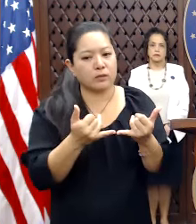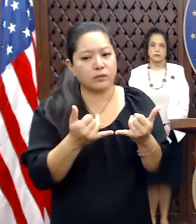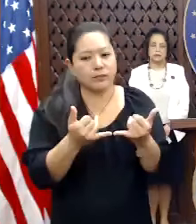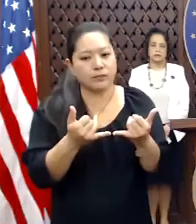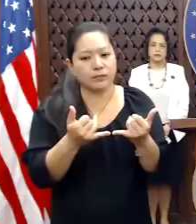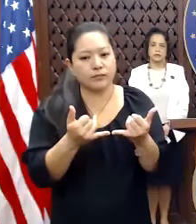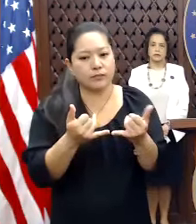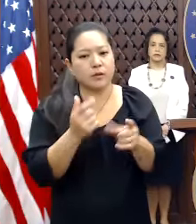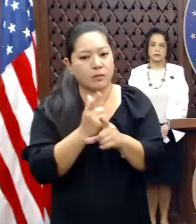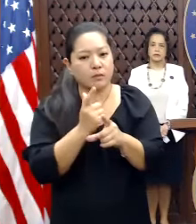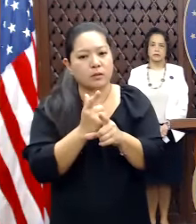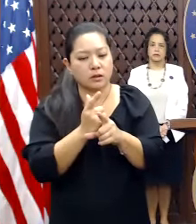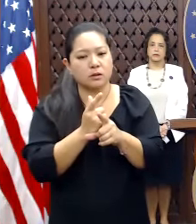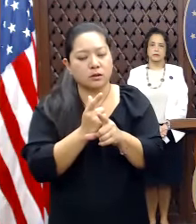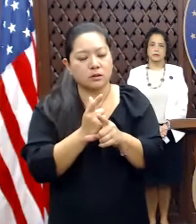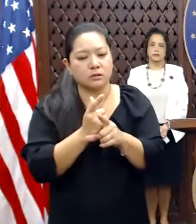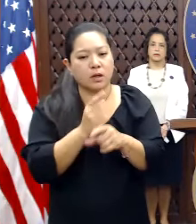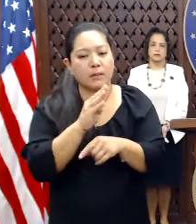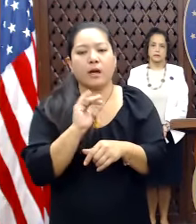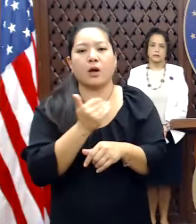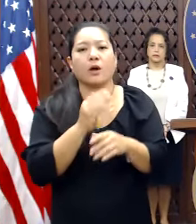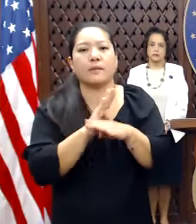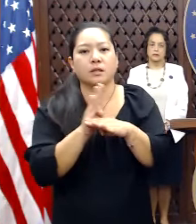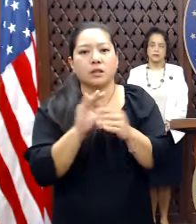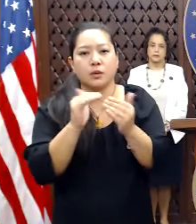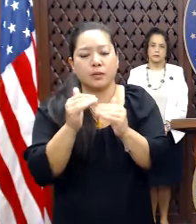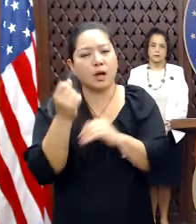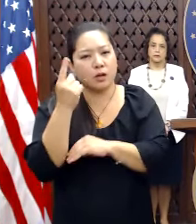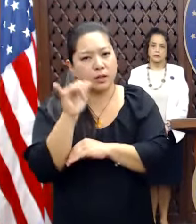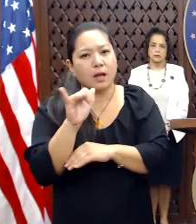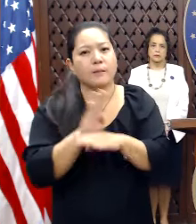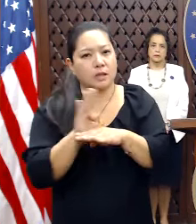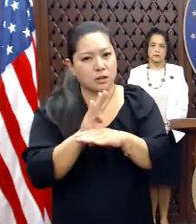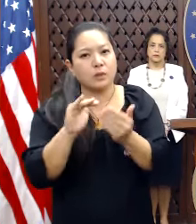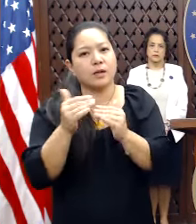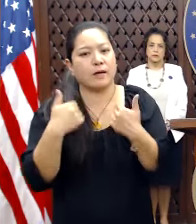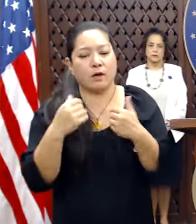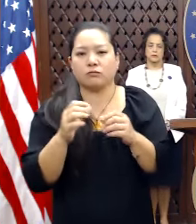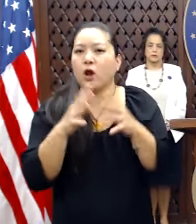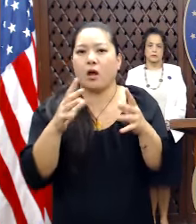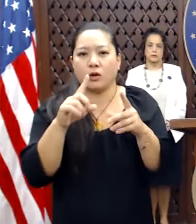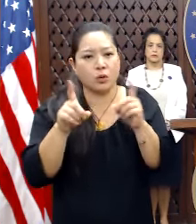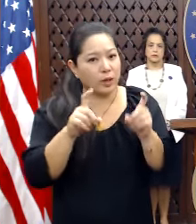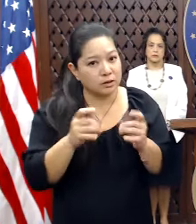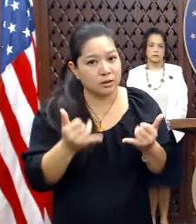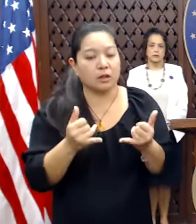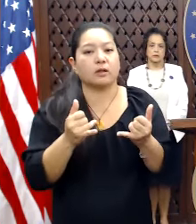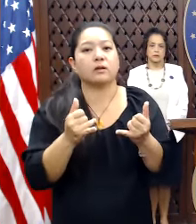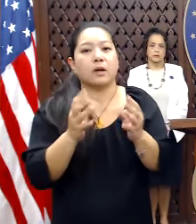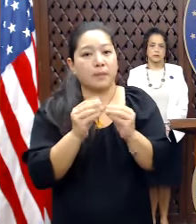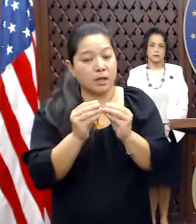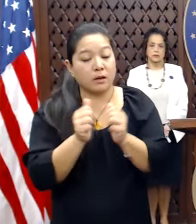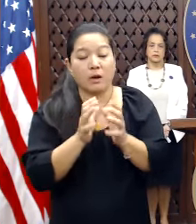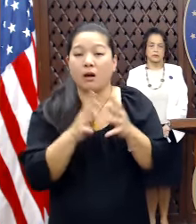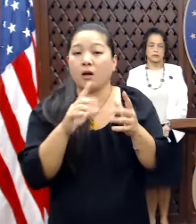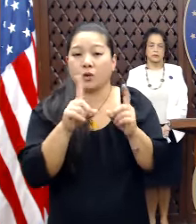what has already been enacted is properly implemented and complied with by our business community. I understand that the business community has a lot of questions. In our meeting this morning with the business community, there were a lot